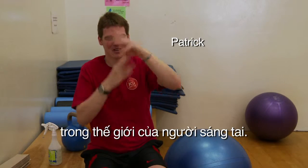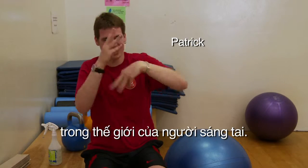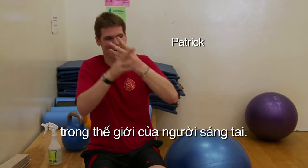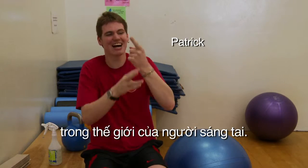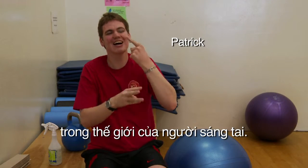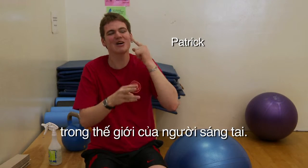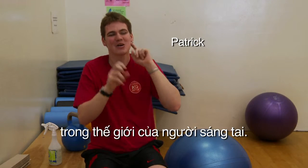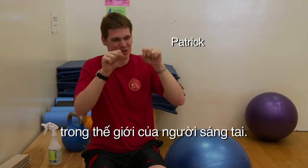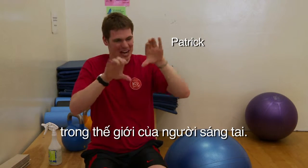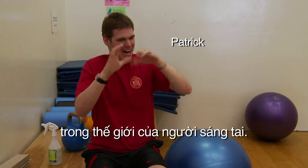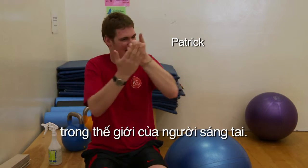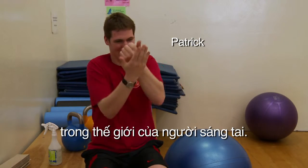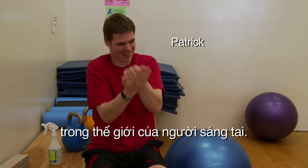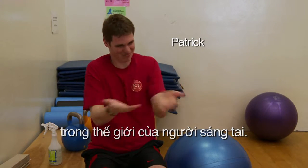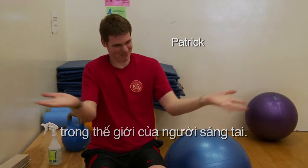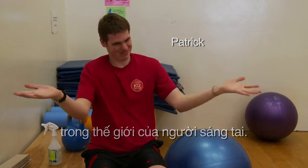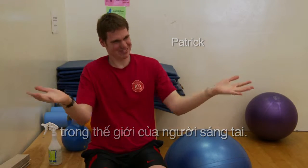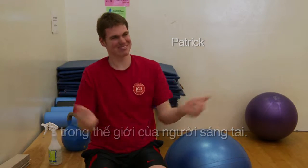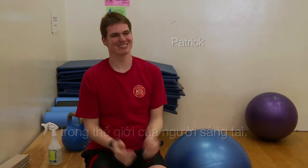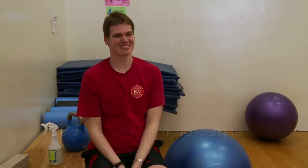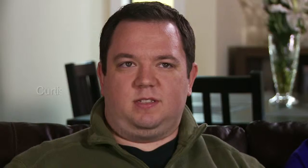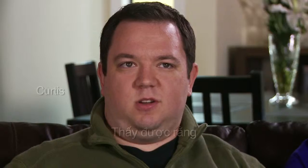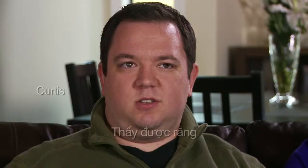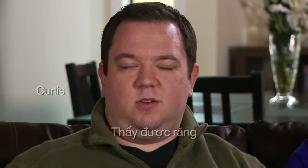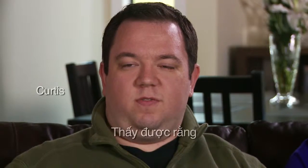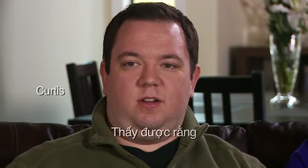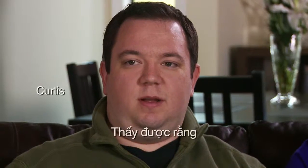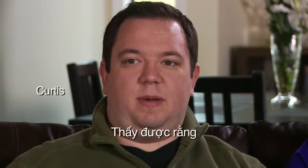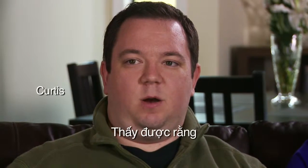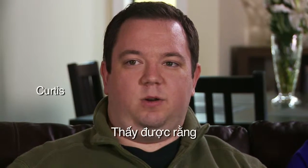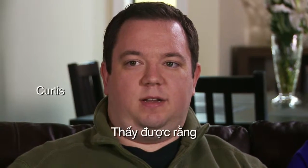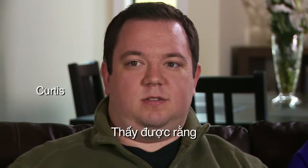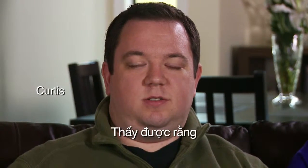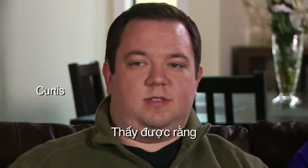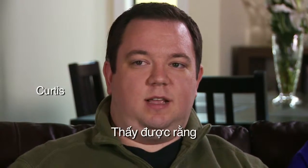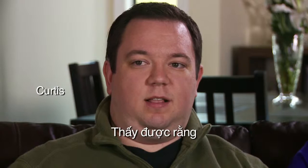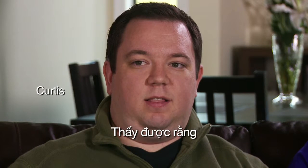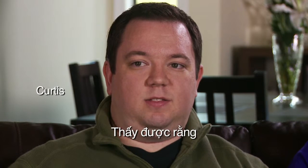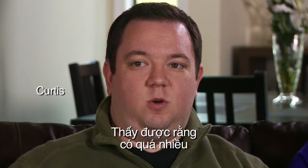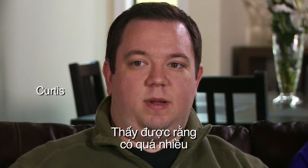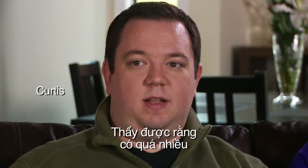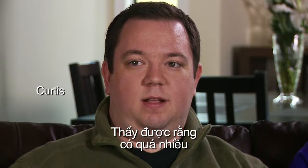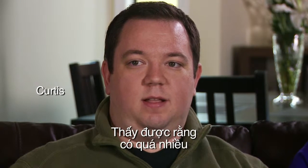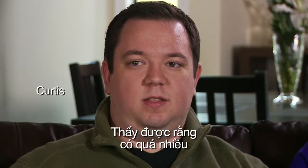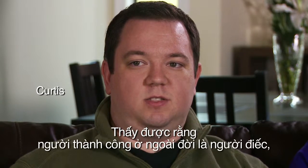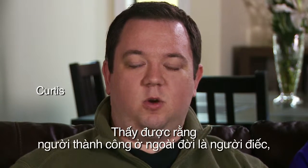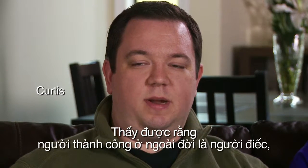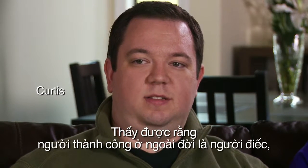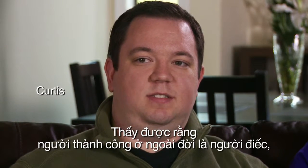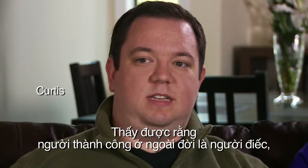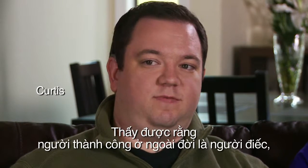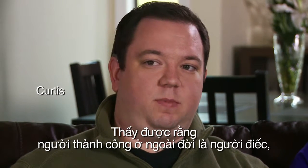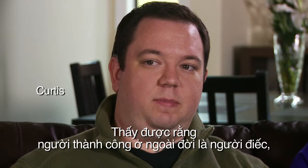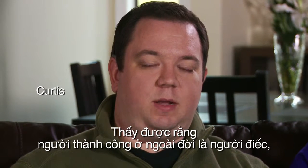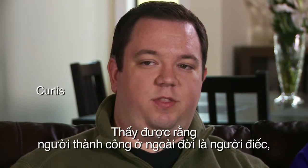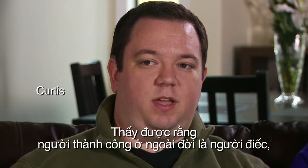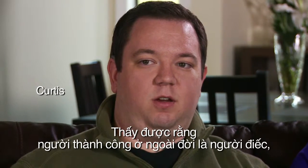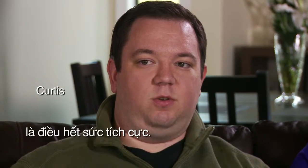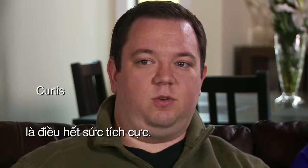in the hearing world. It's also very empowering to see so many, so many successful people out there who